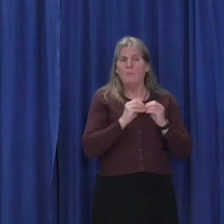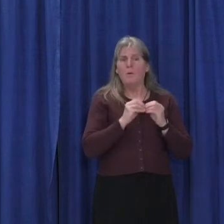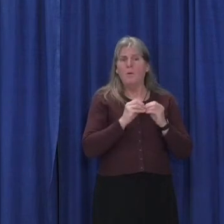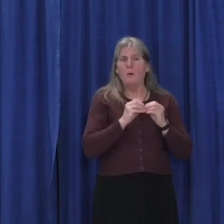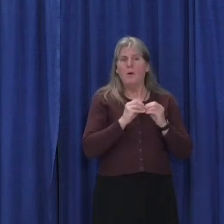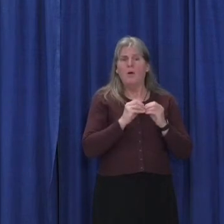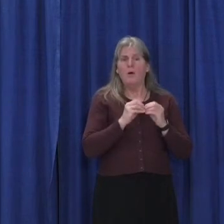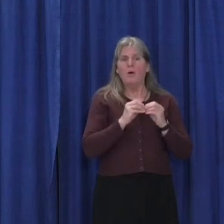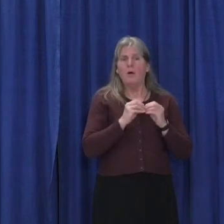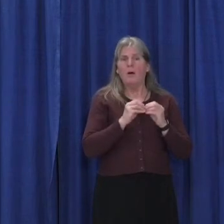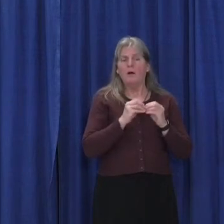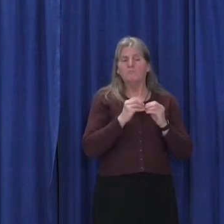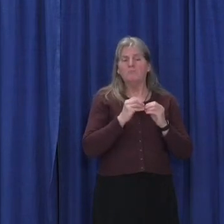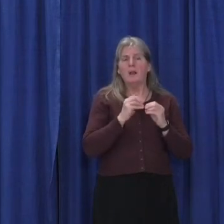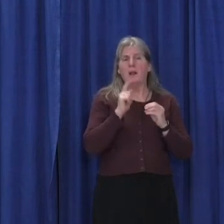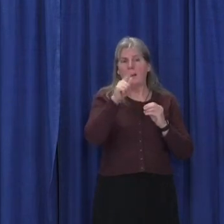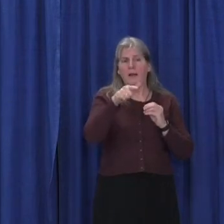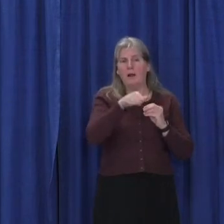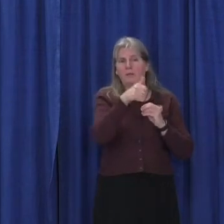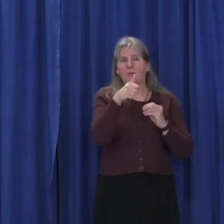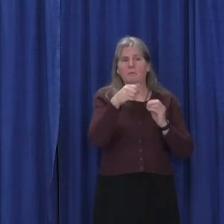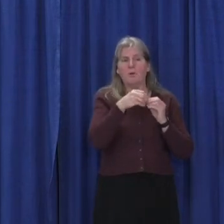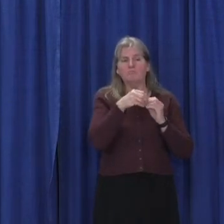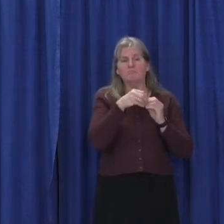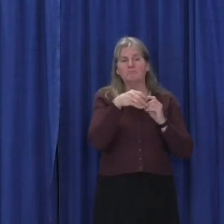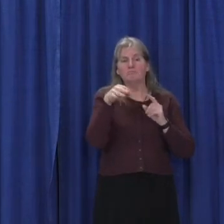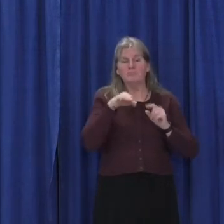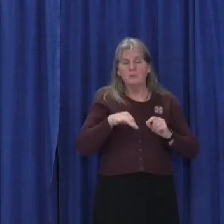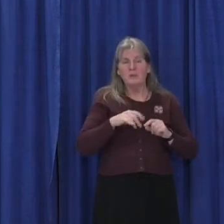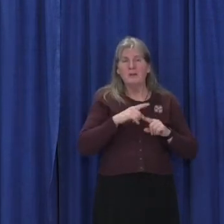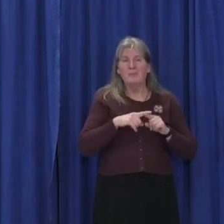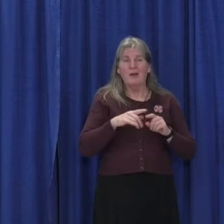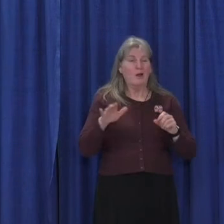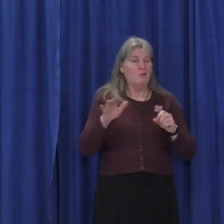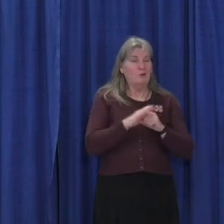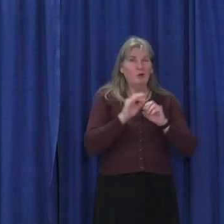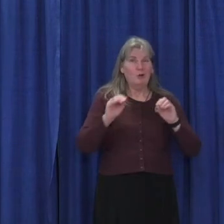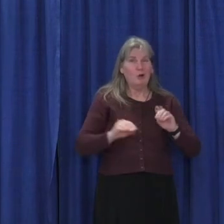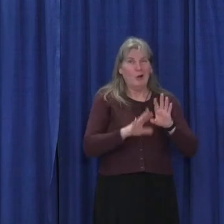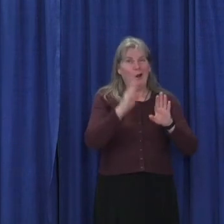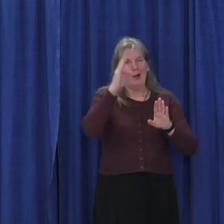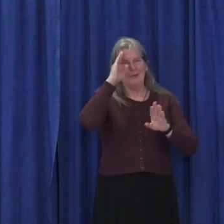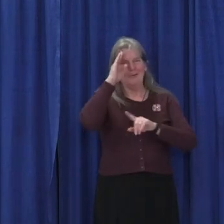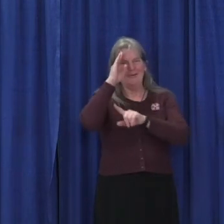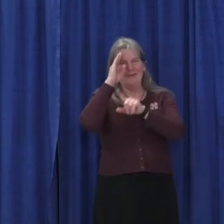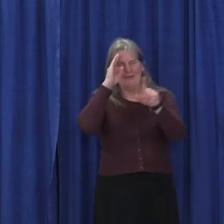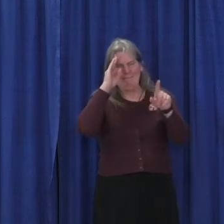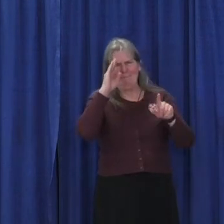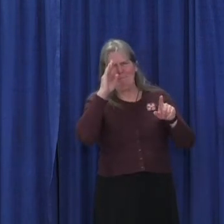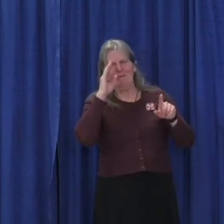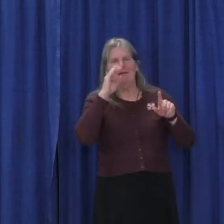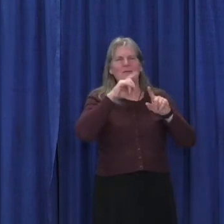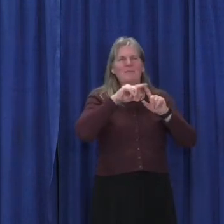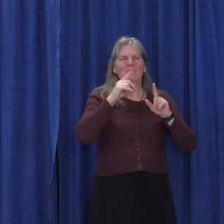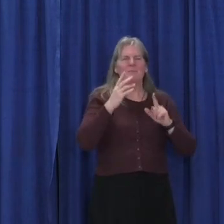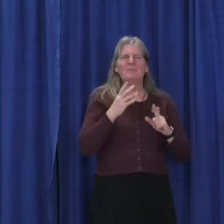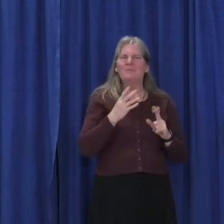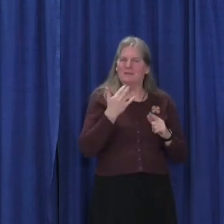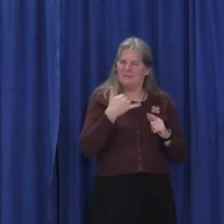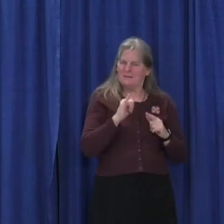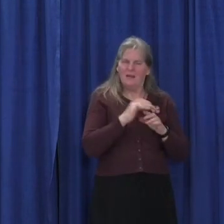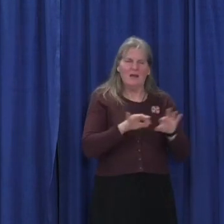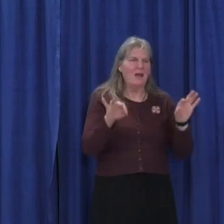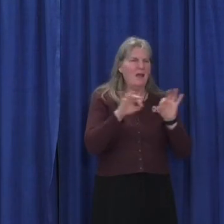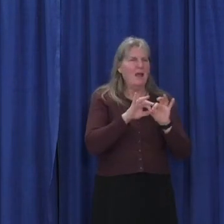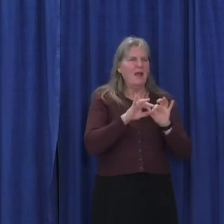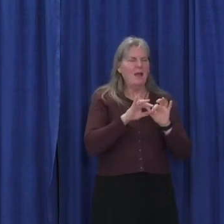but it is really important to know it's not completely straightforward. and it's still important to get